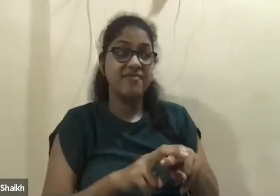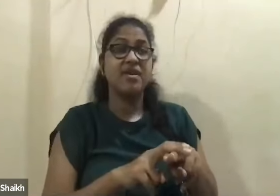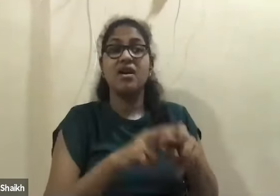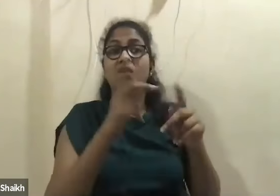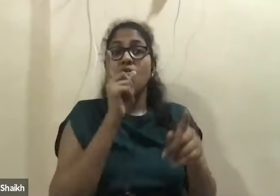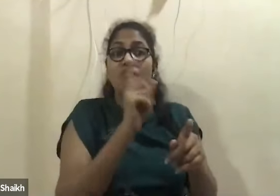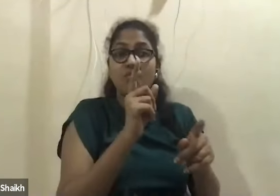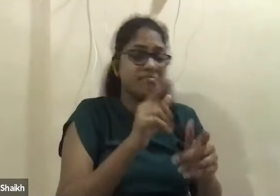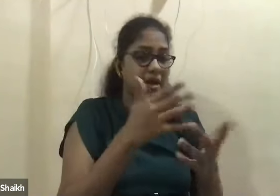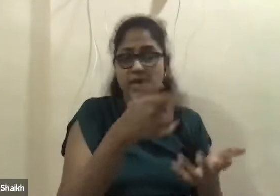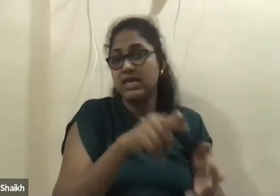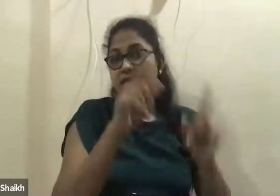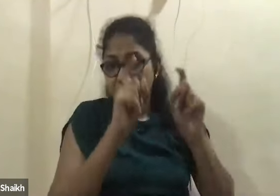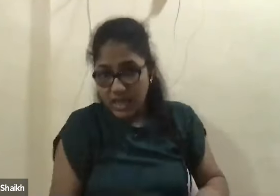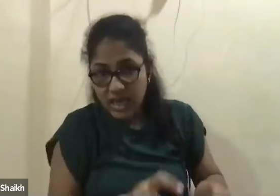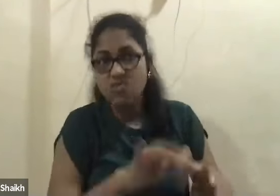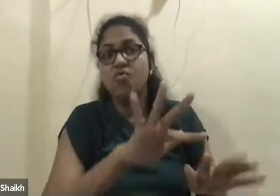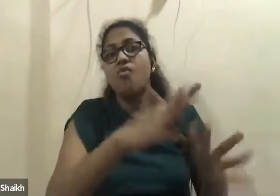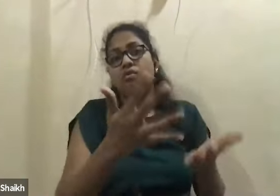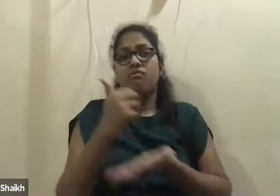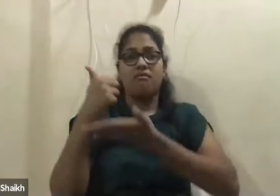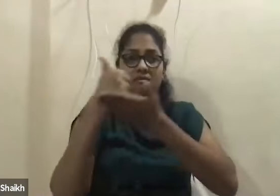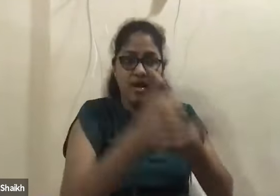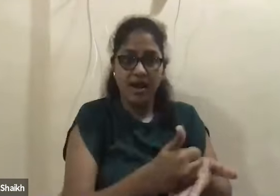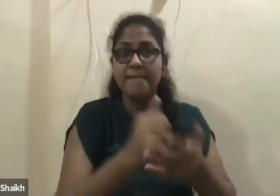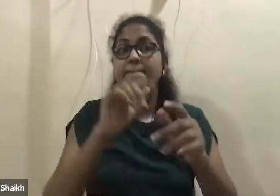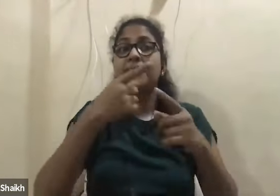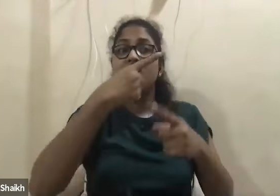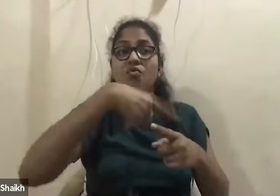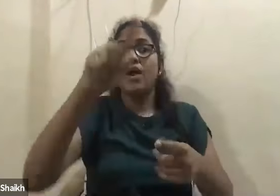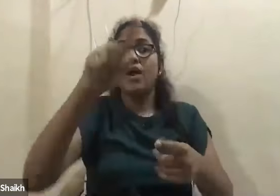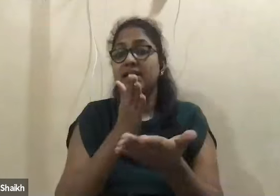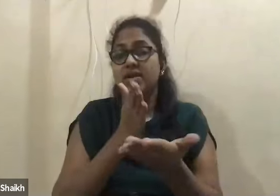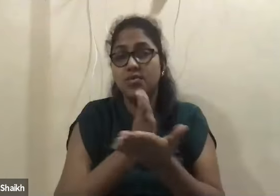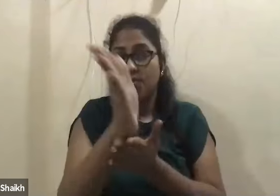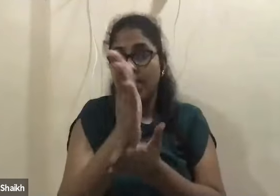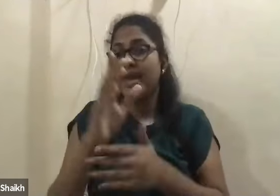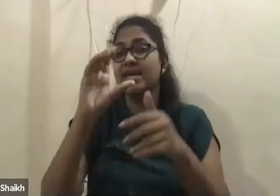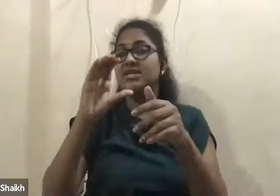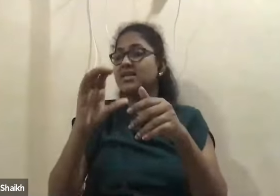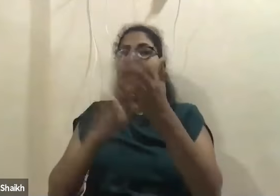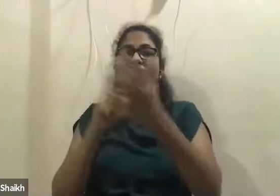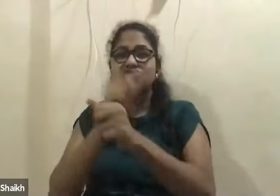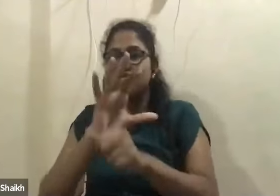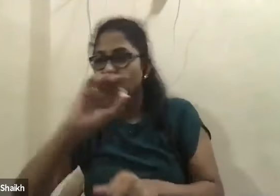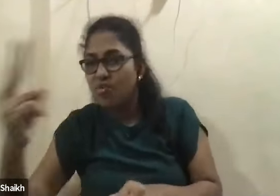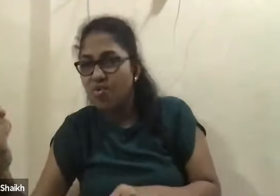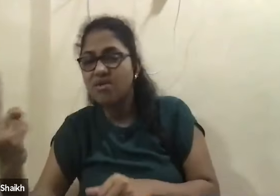enlisting the help or services of appropriate bona fide charitable organizations also.